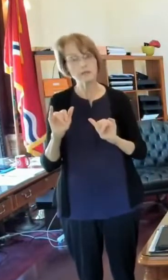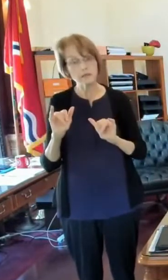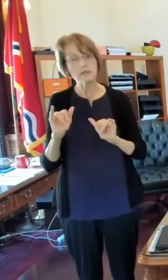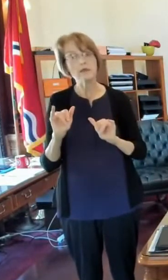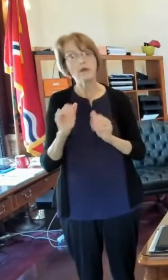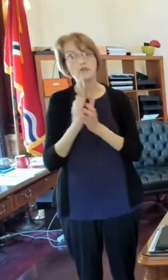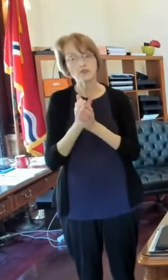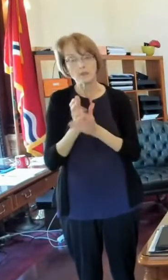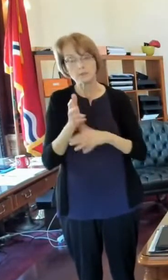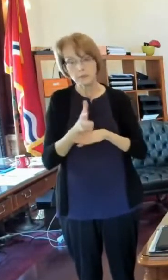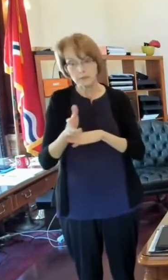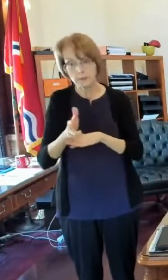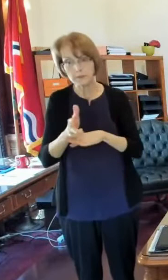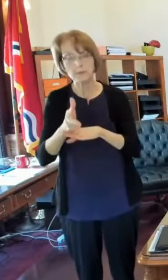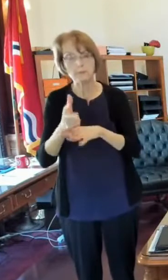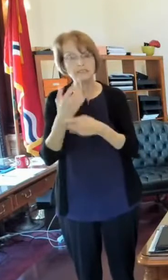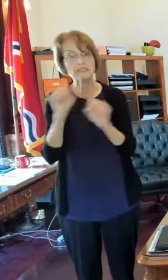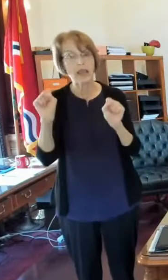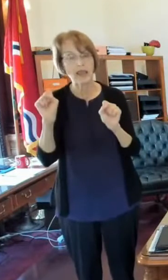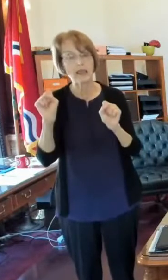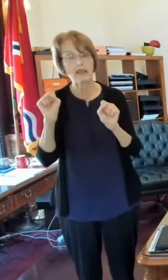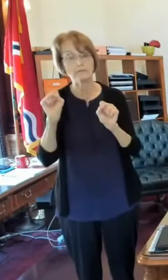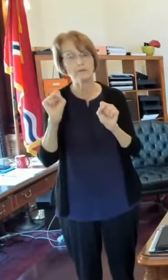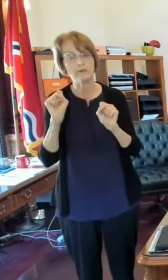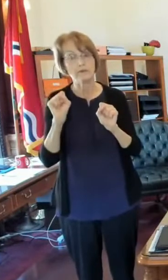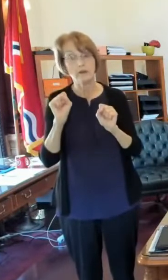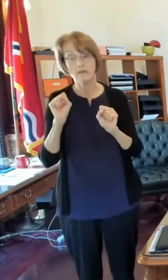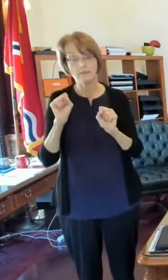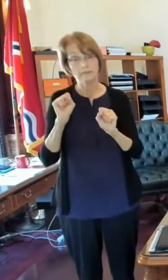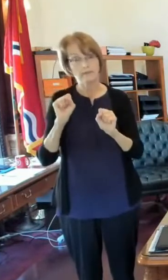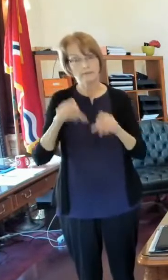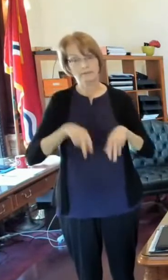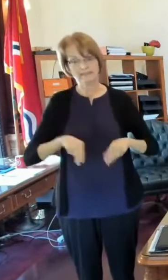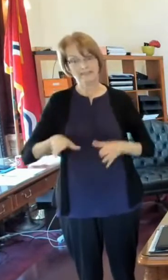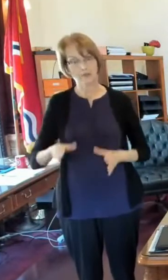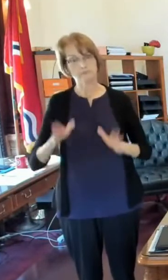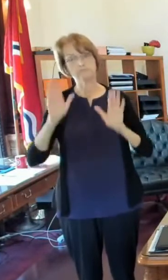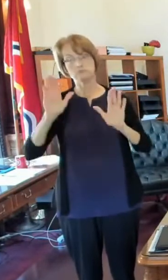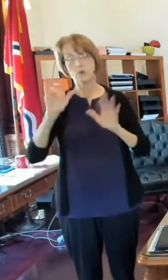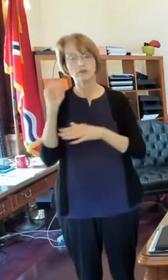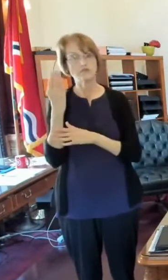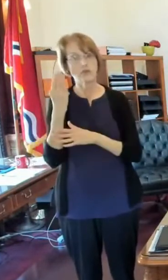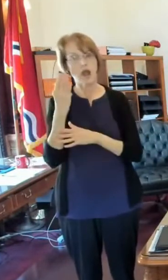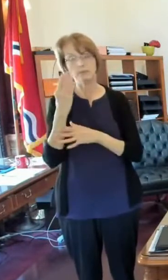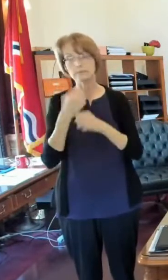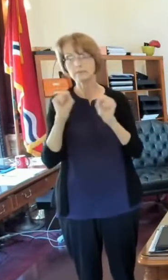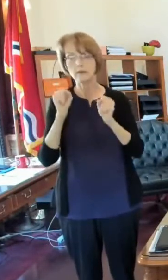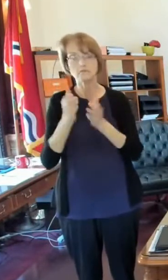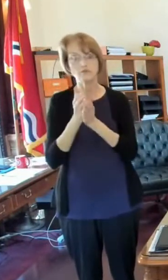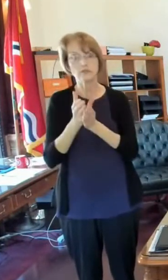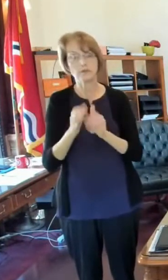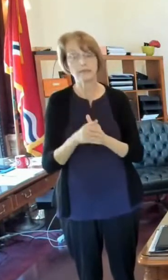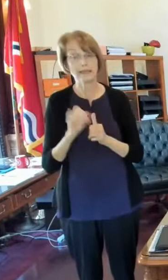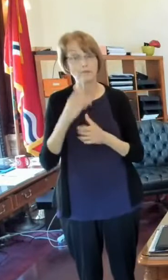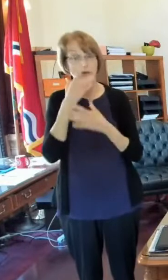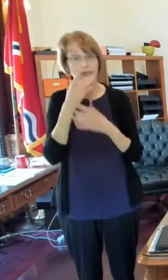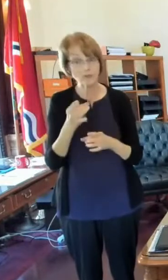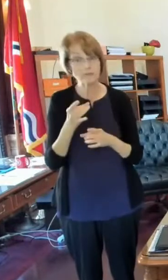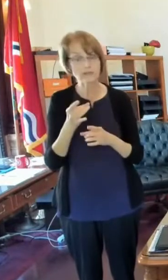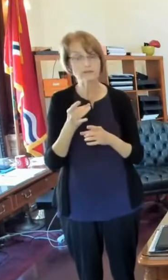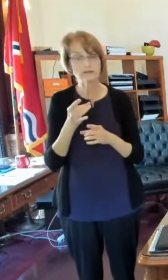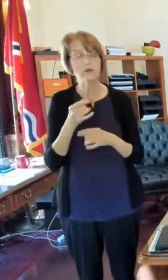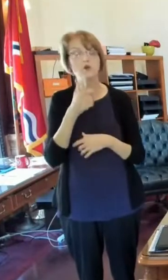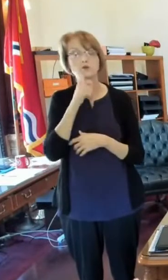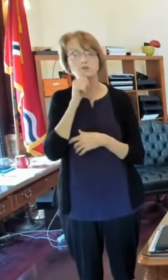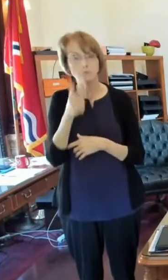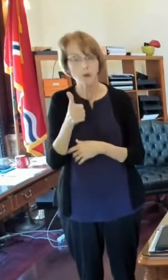safety. And the crew did a fabulous job. So if you're interested in this kind of thing, watch the live streaming tomorrow, and